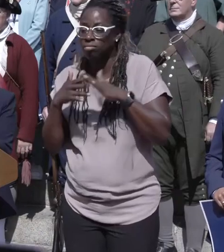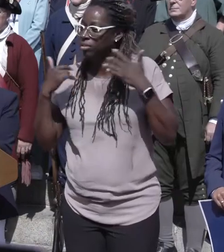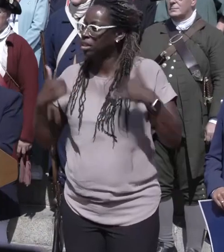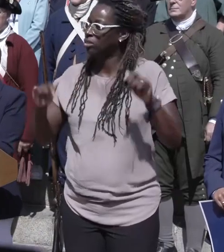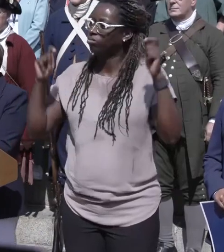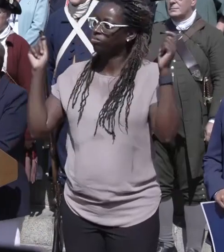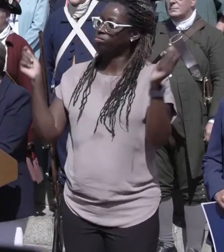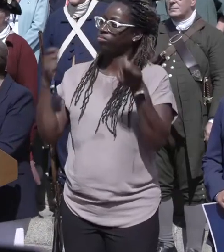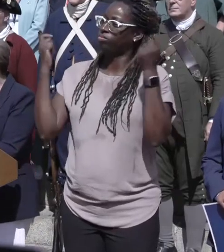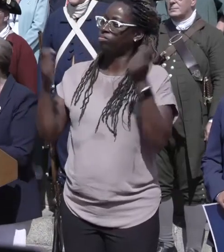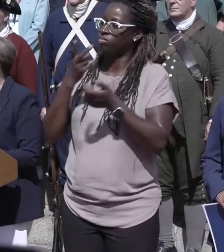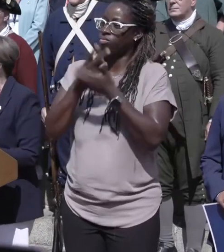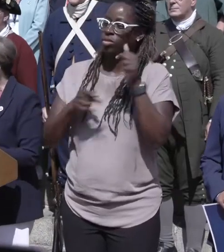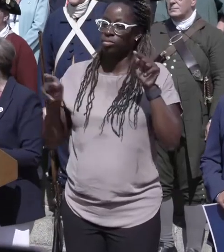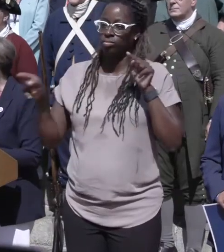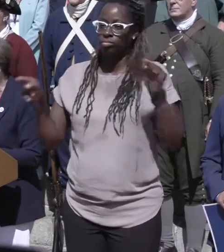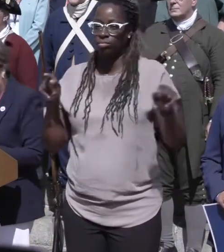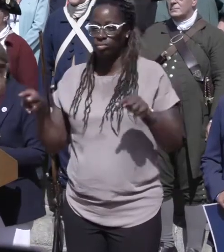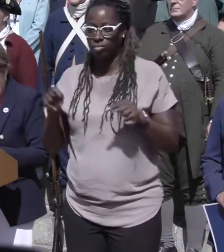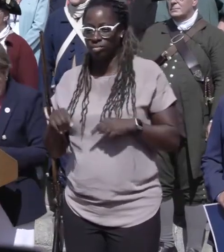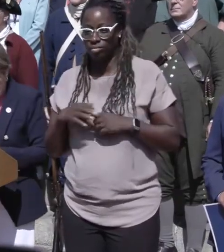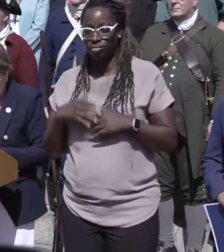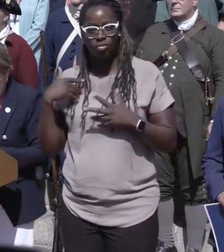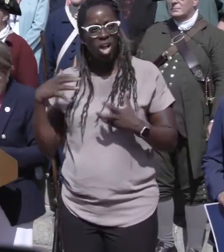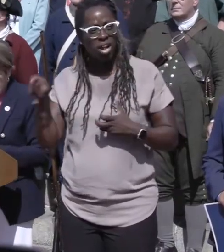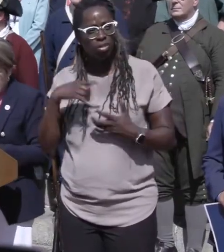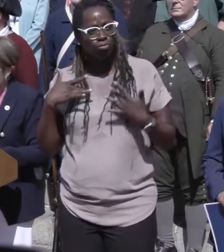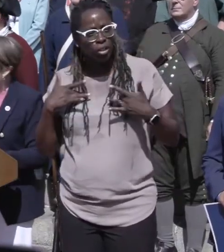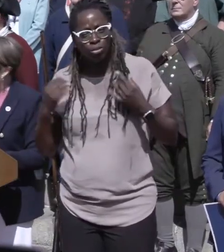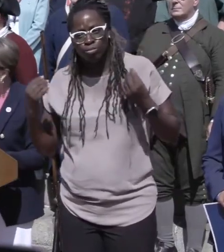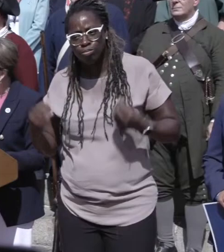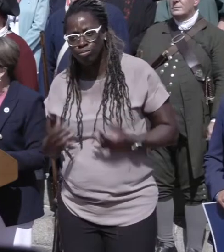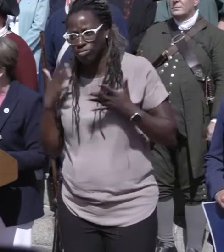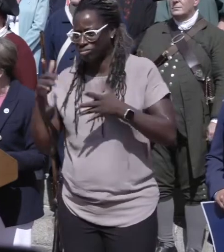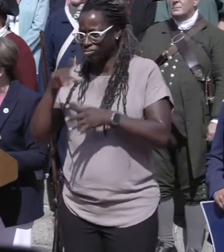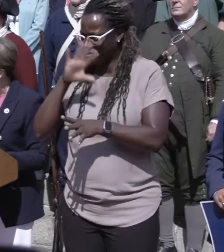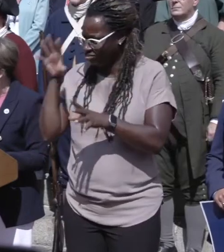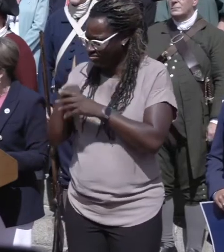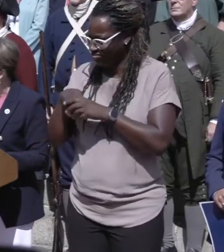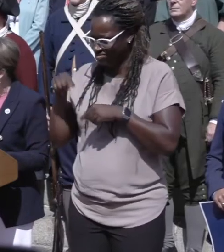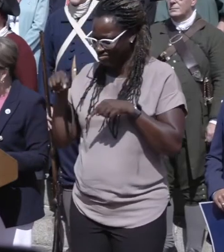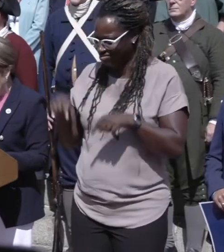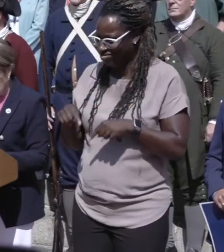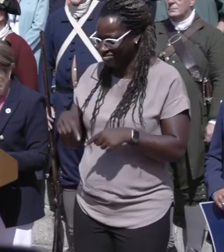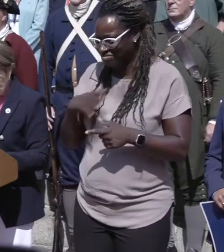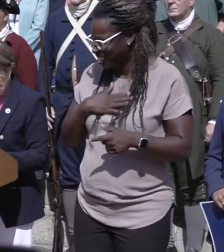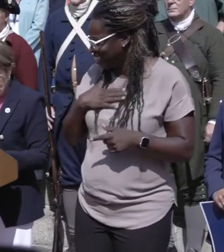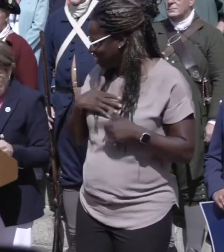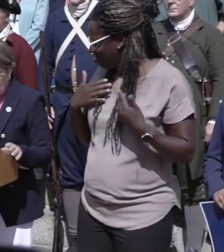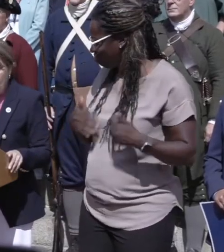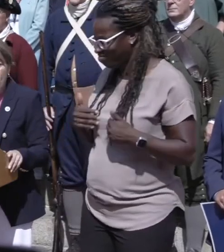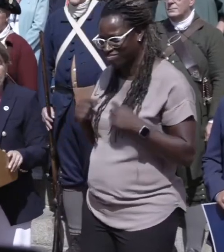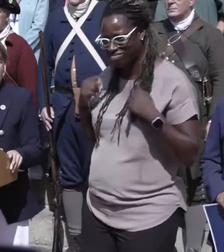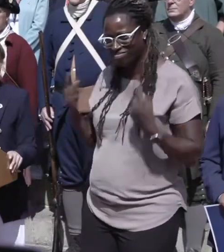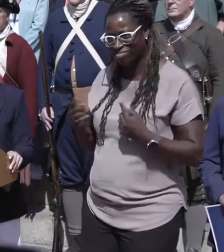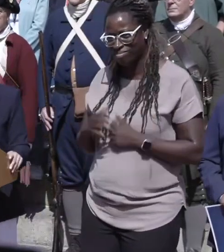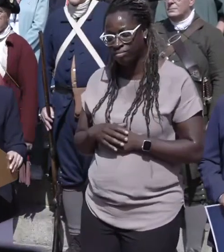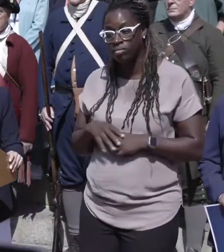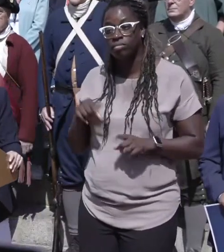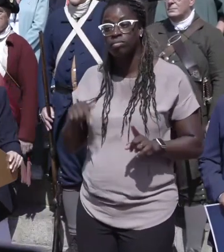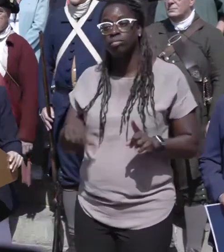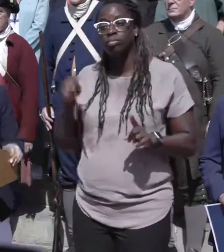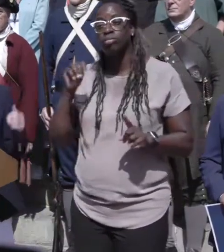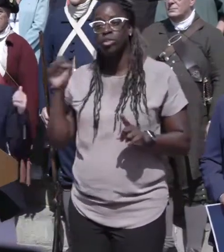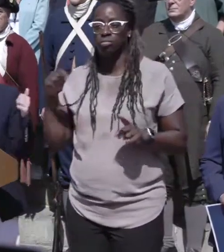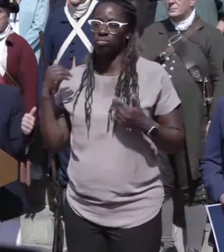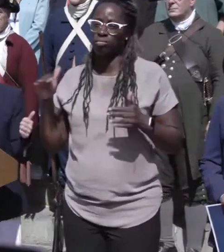get fired up, to get engaged, and to get involved. We have a lot to be proud of here in Massachusetts. We're home to